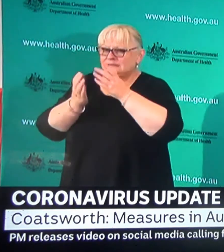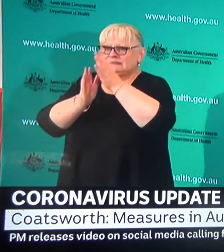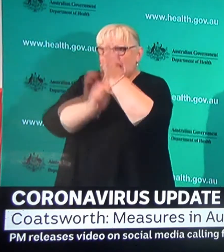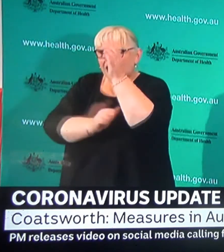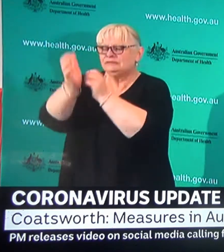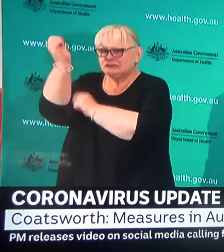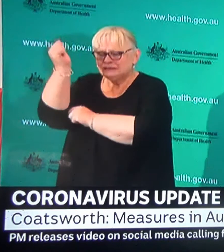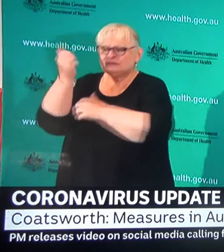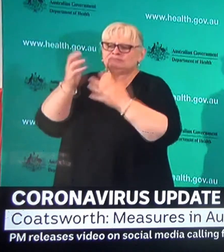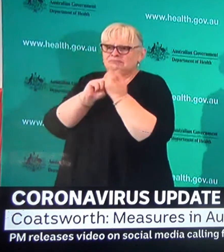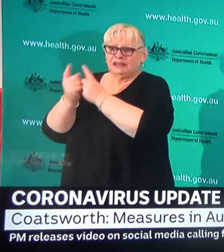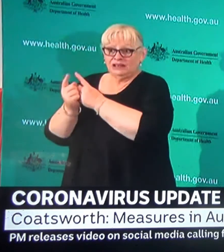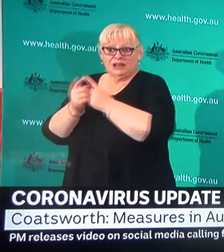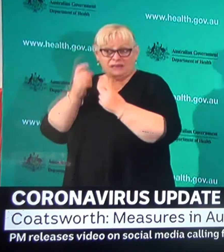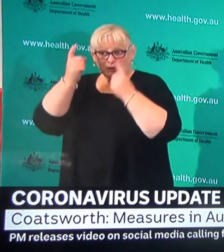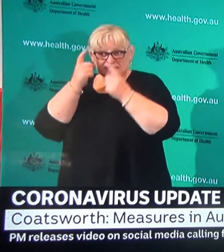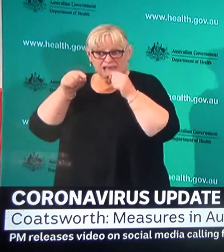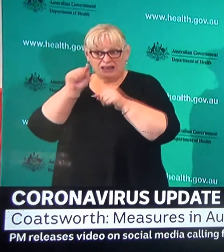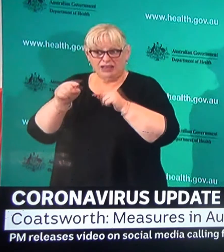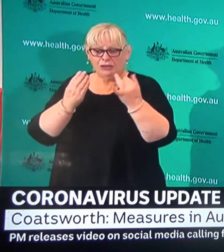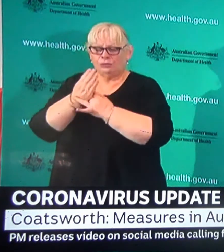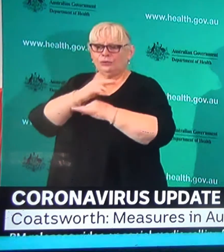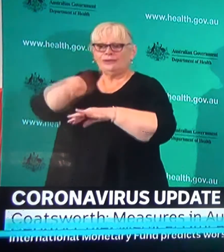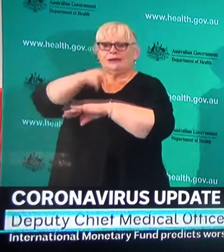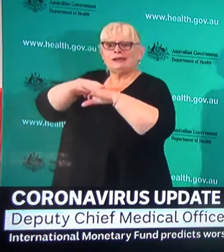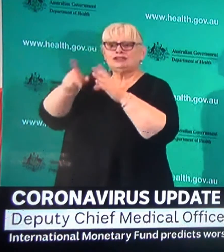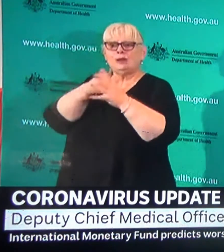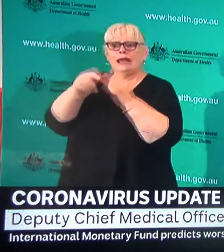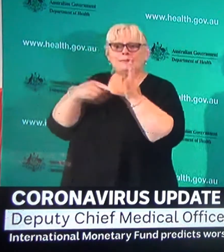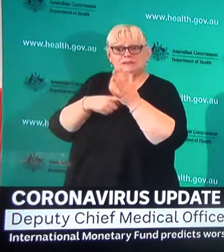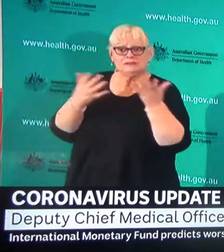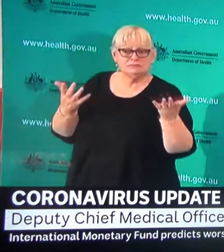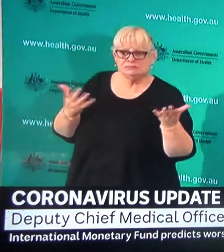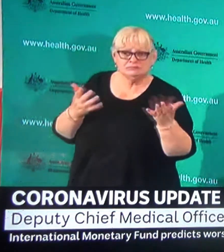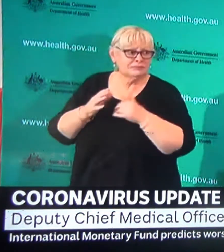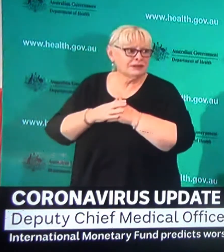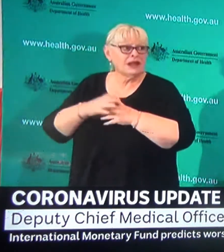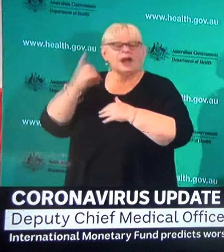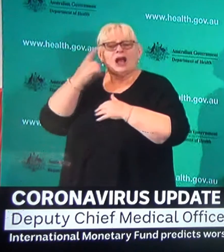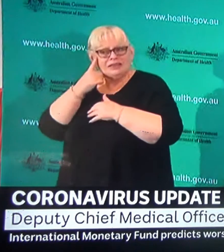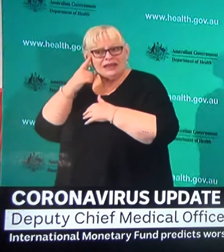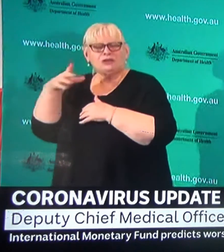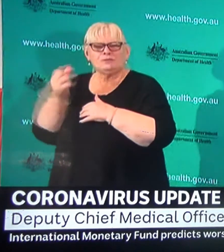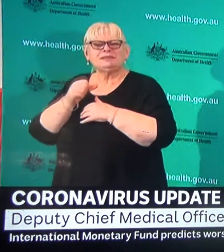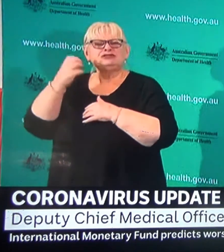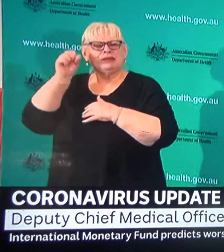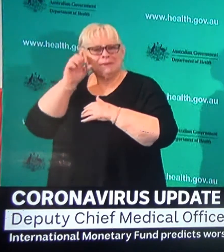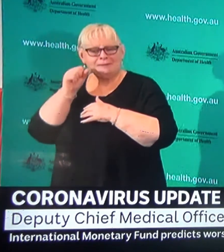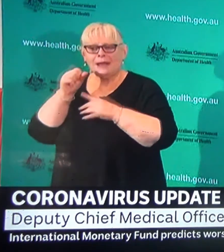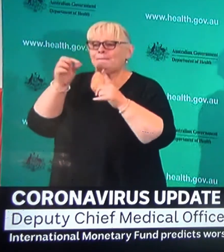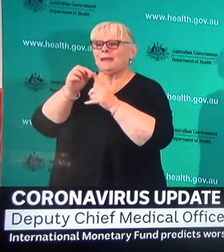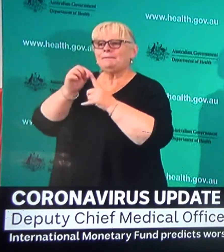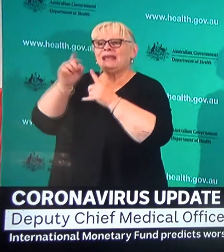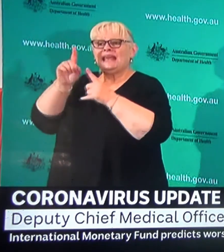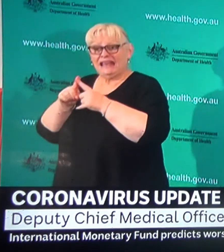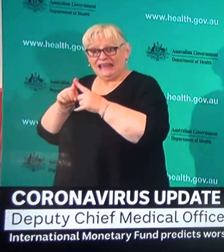being considered by National Cabinet or by the Health Advisory Board? Look, I think what we've got to remember is personal